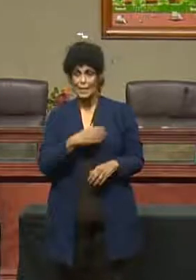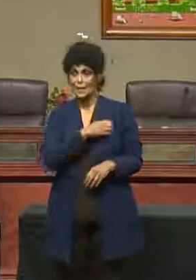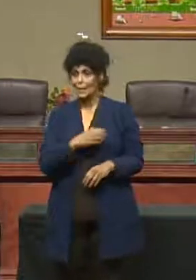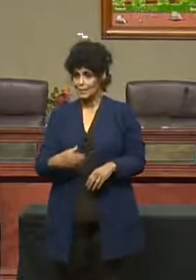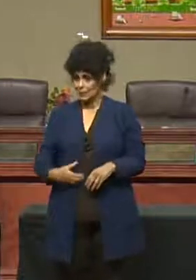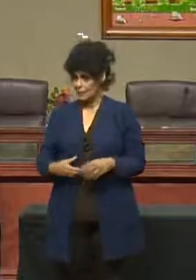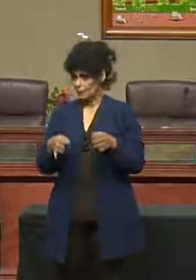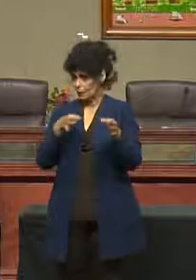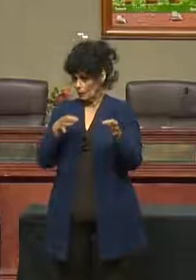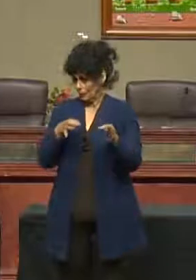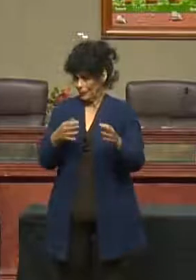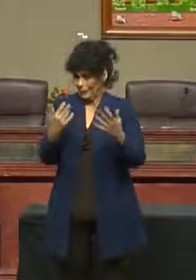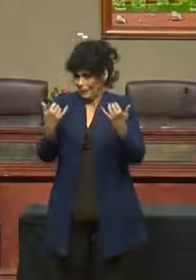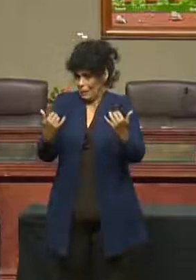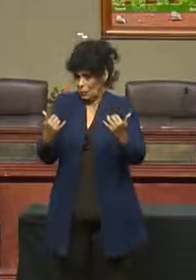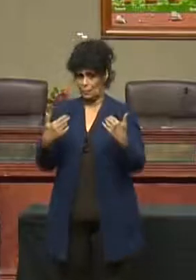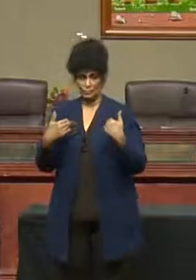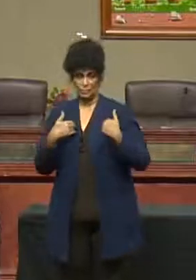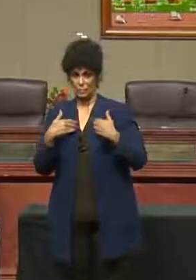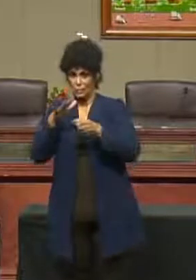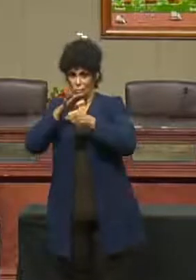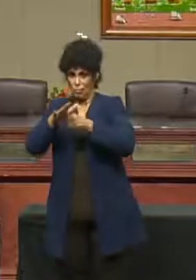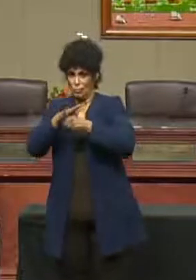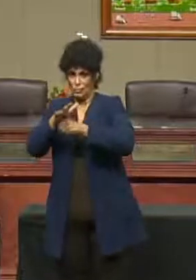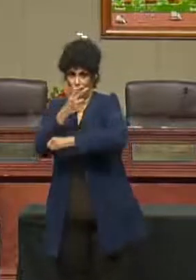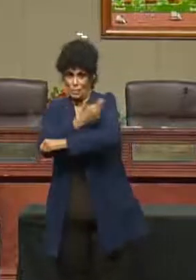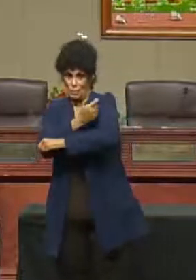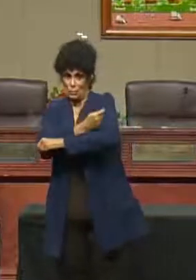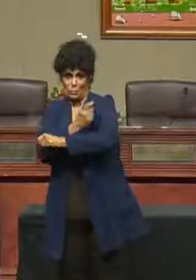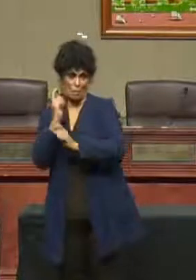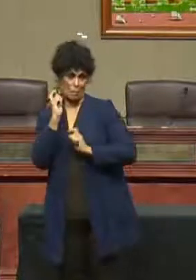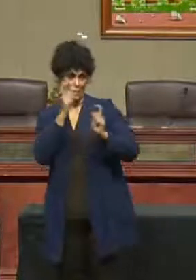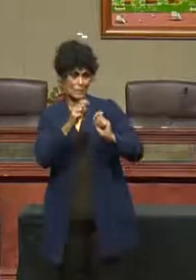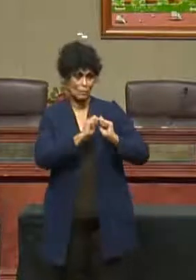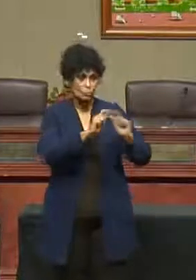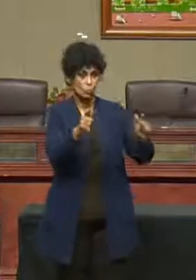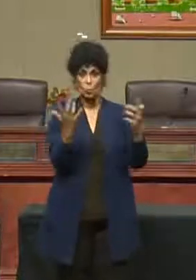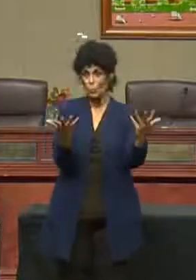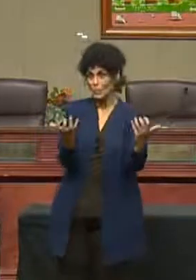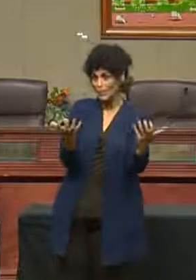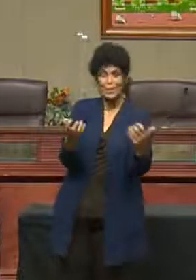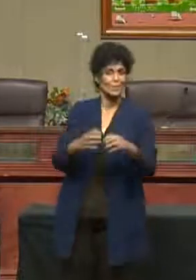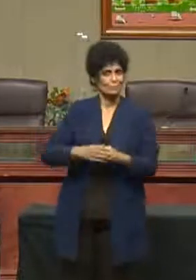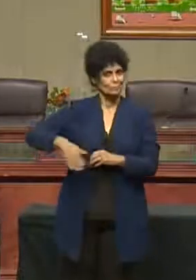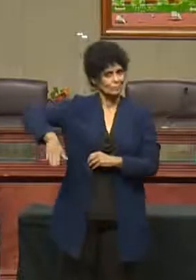en el punto de tener suficiente inventario para cumplir con toda la demanda.